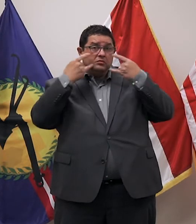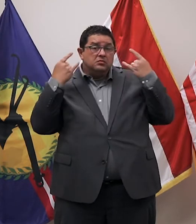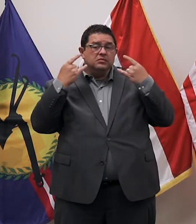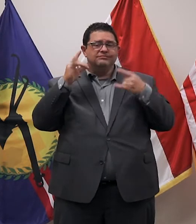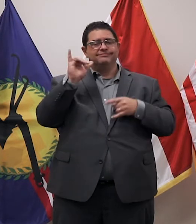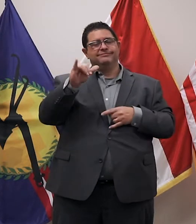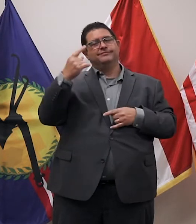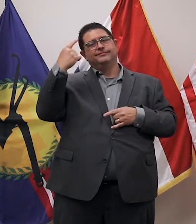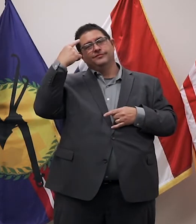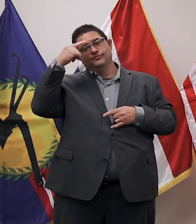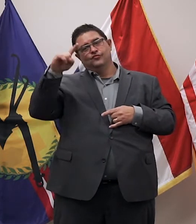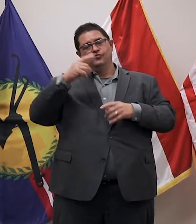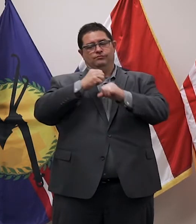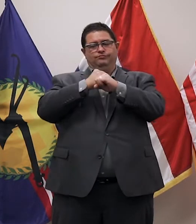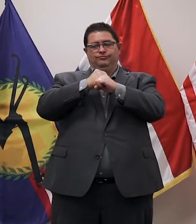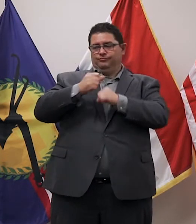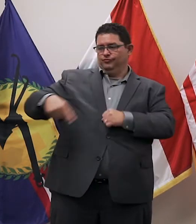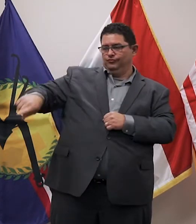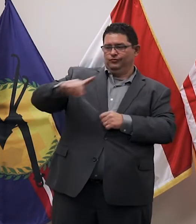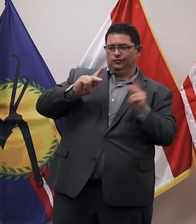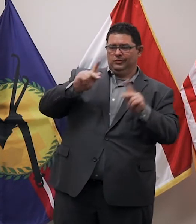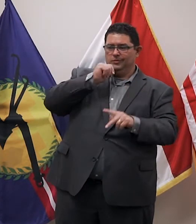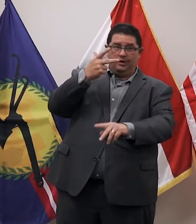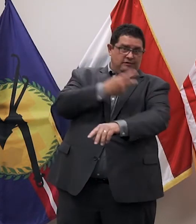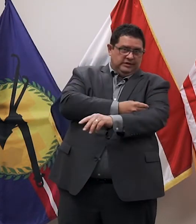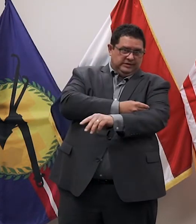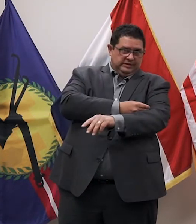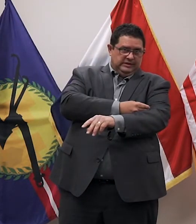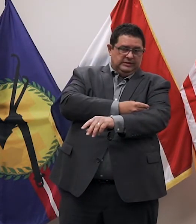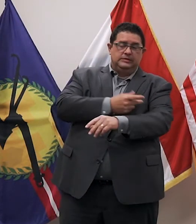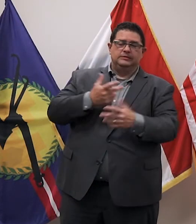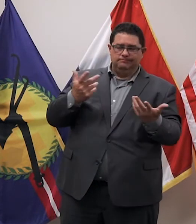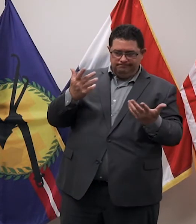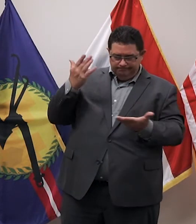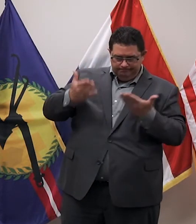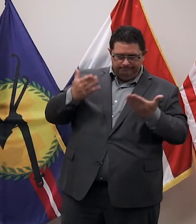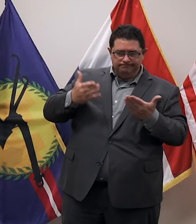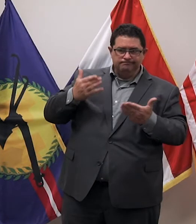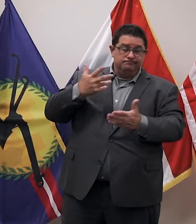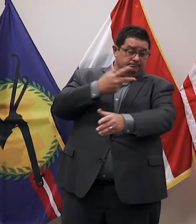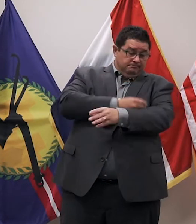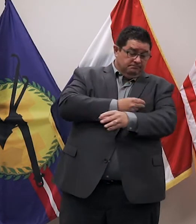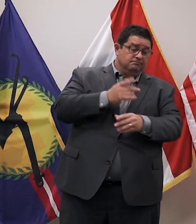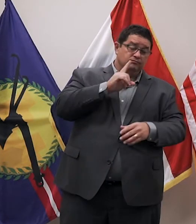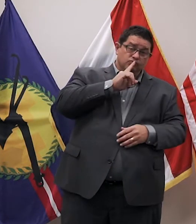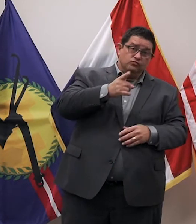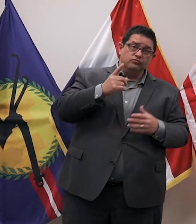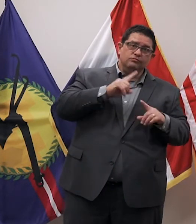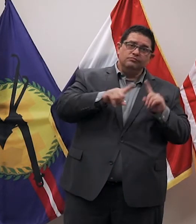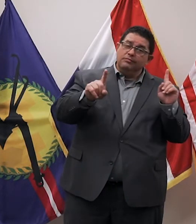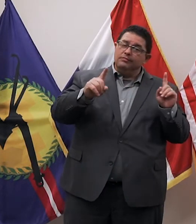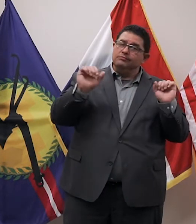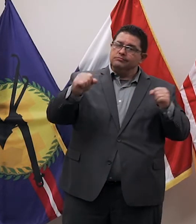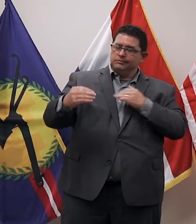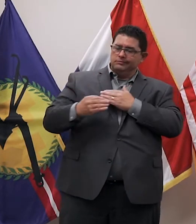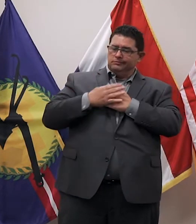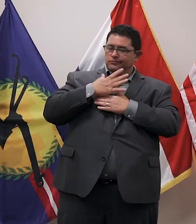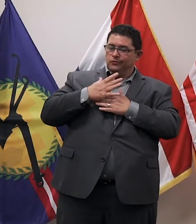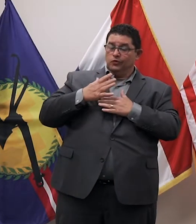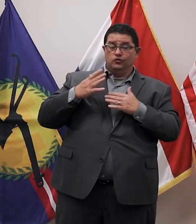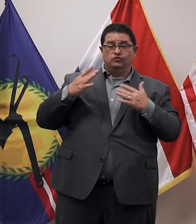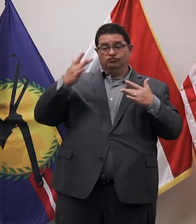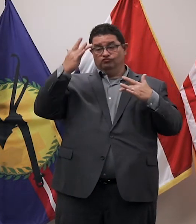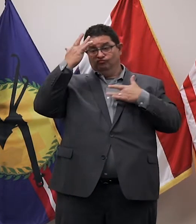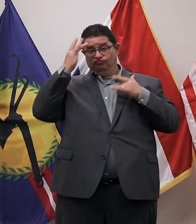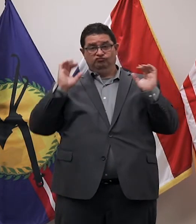are not. Those who are vaccinated may be exposed to the virus and may not have any symptoms and pass it along